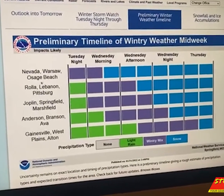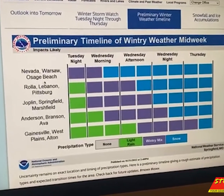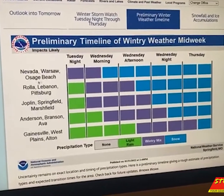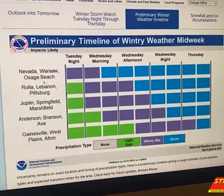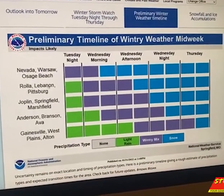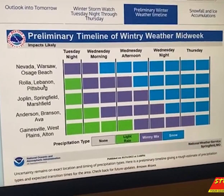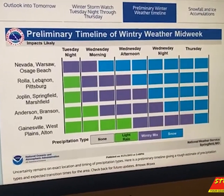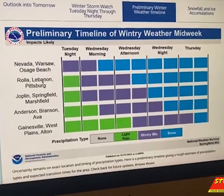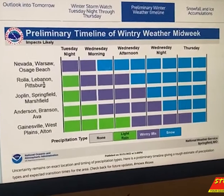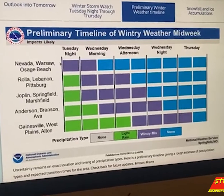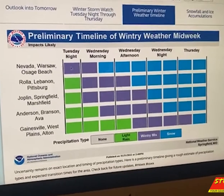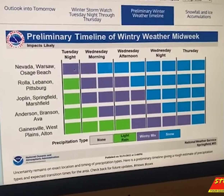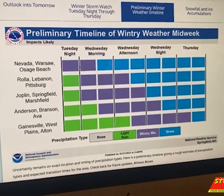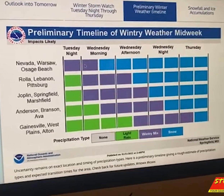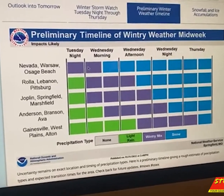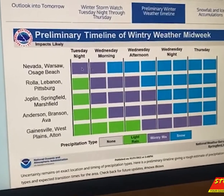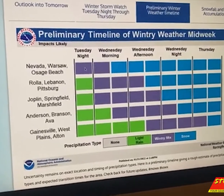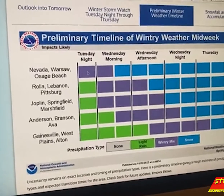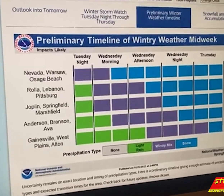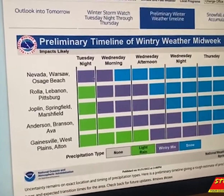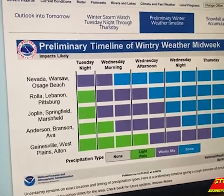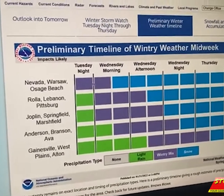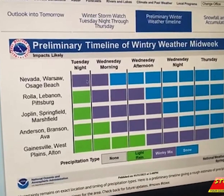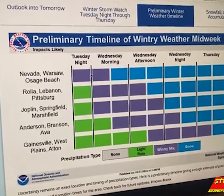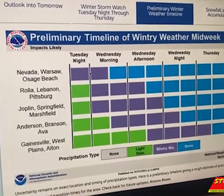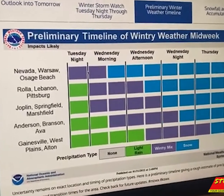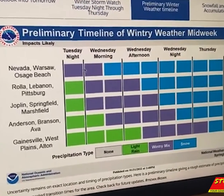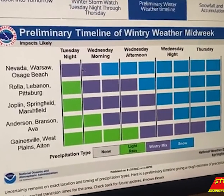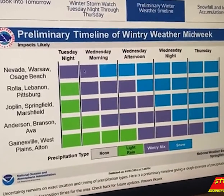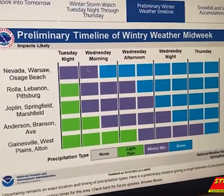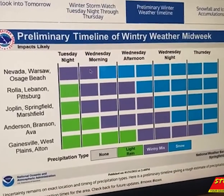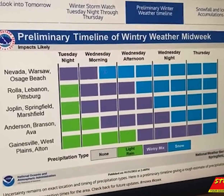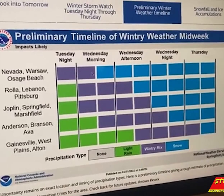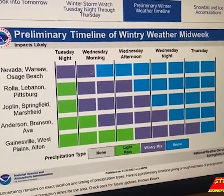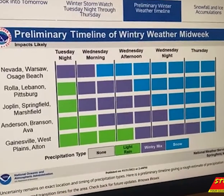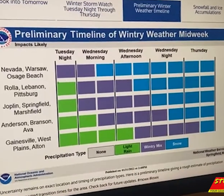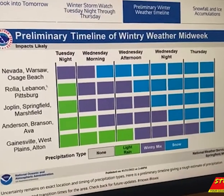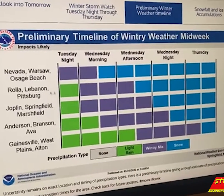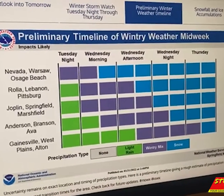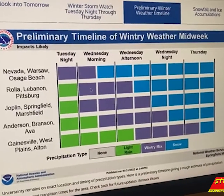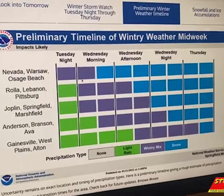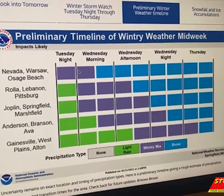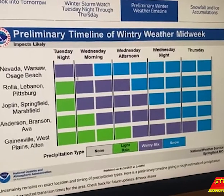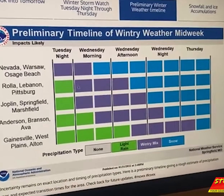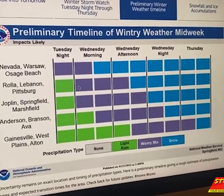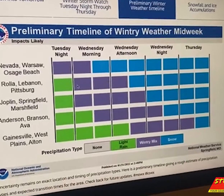Warsaw, Osage Beach. It's going to start Tuesday night because that's way up there north. Rolla and Lebanon should start Wednesday